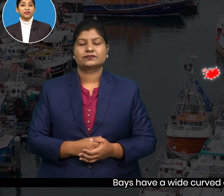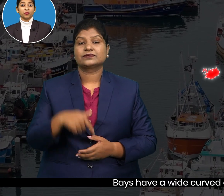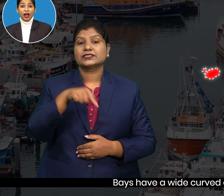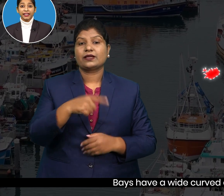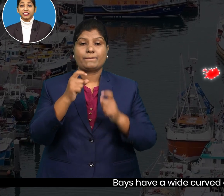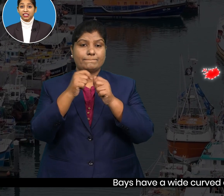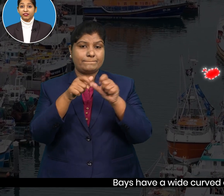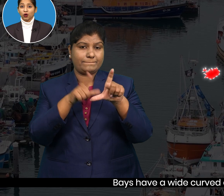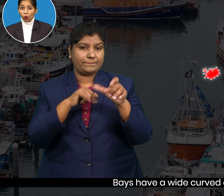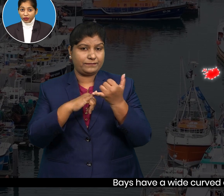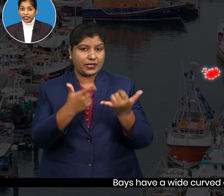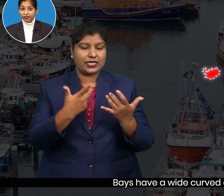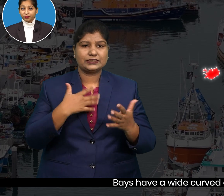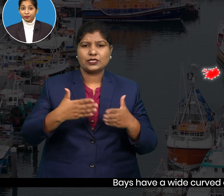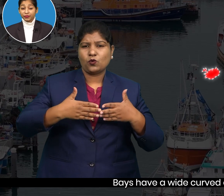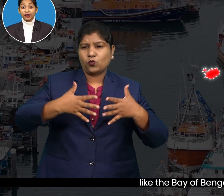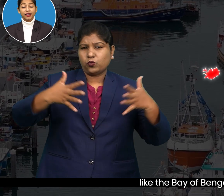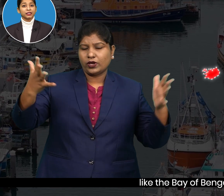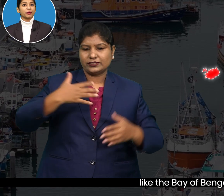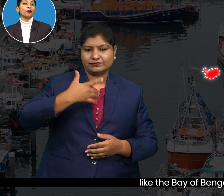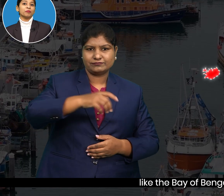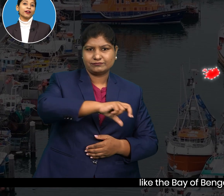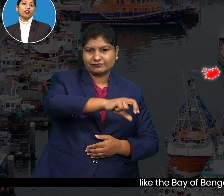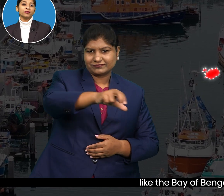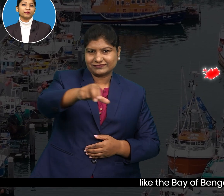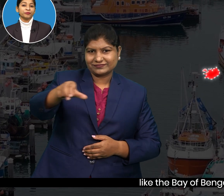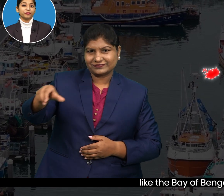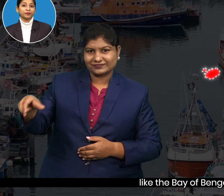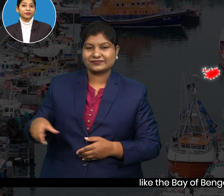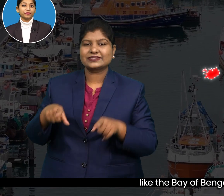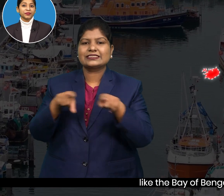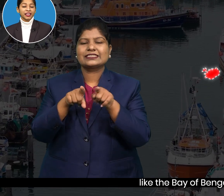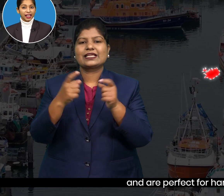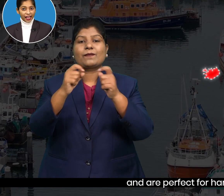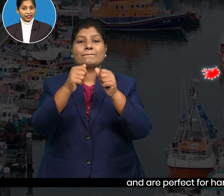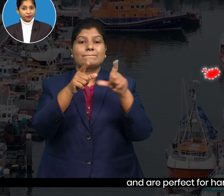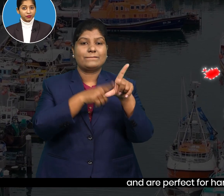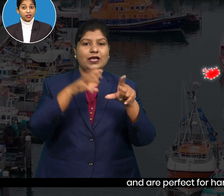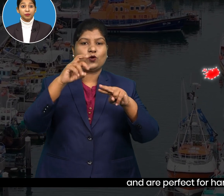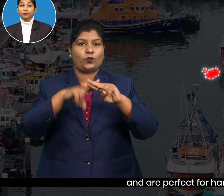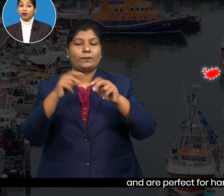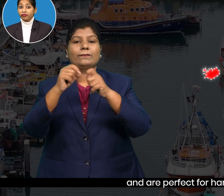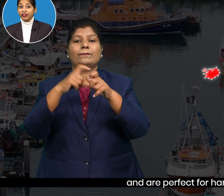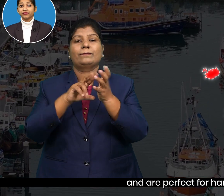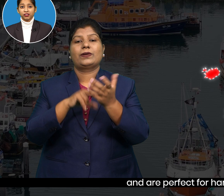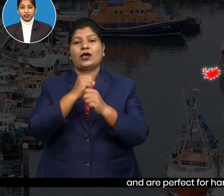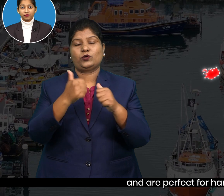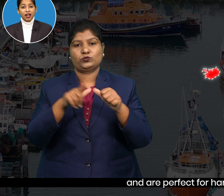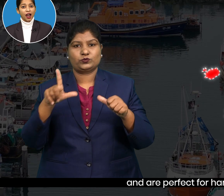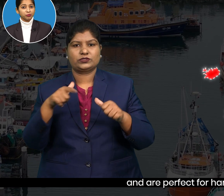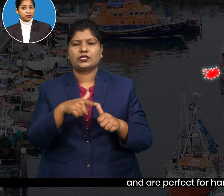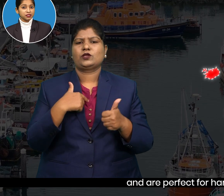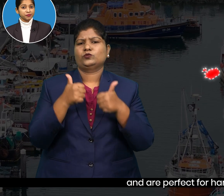Bays have a wide curved opening like the Bay of Bengal and are perfect